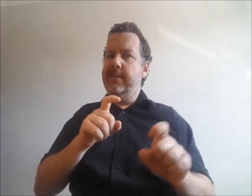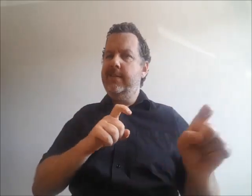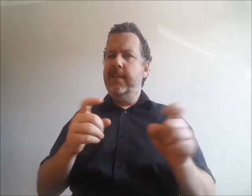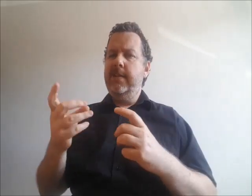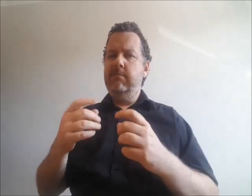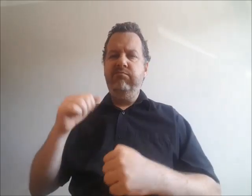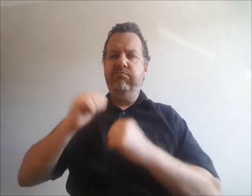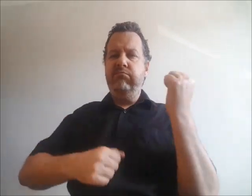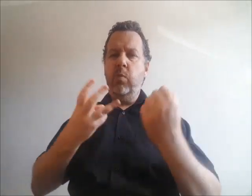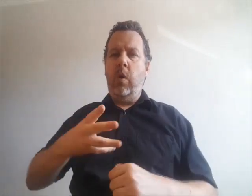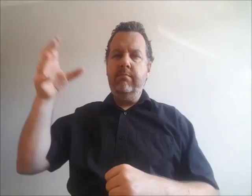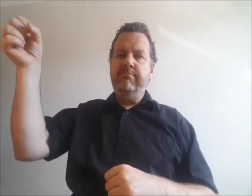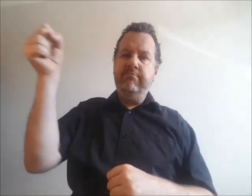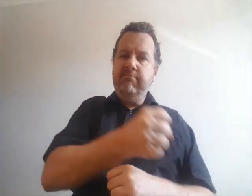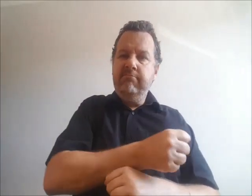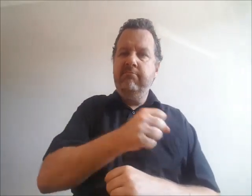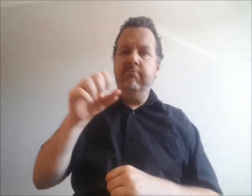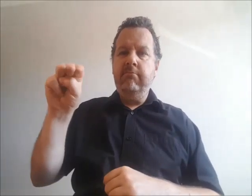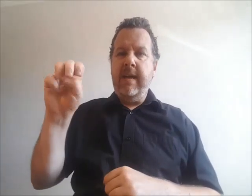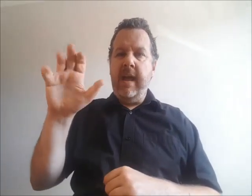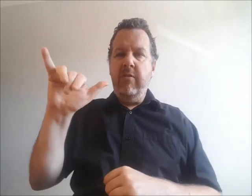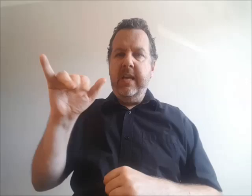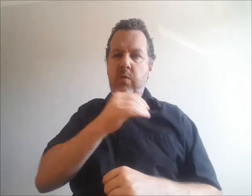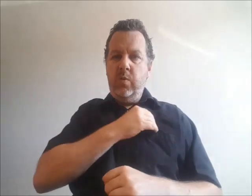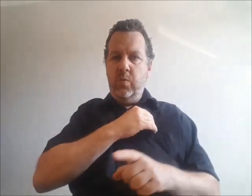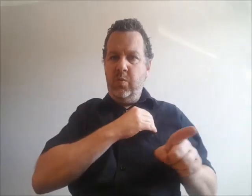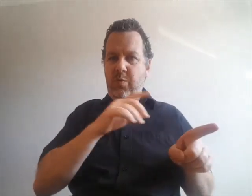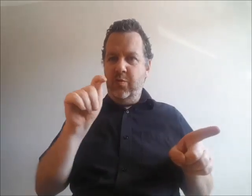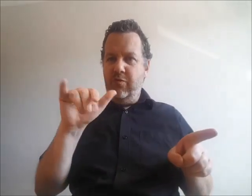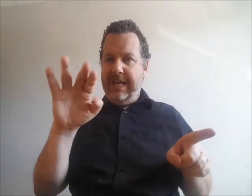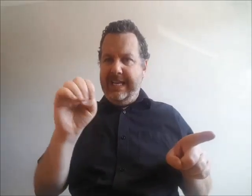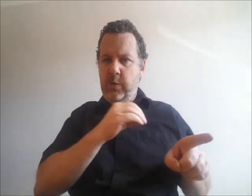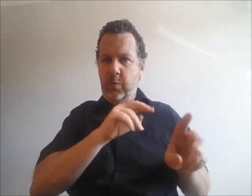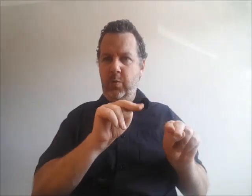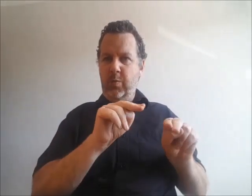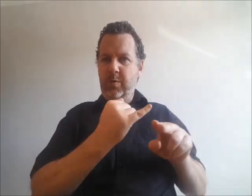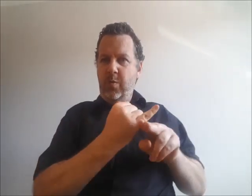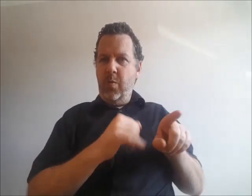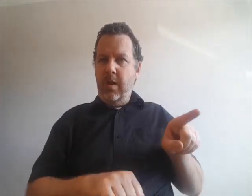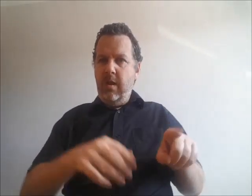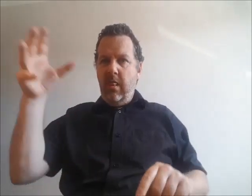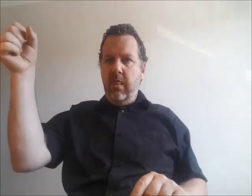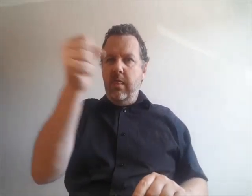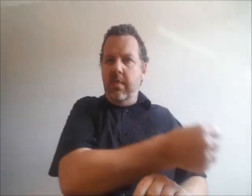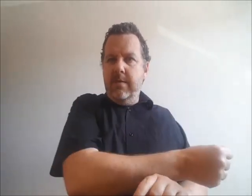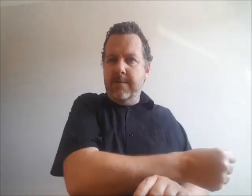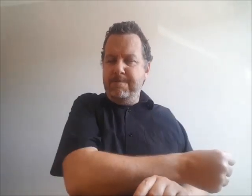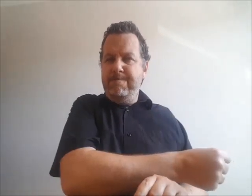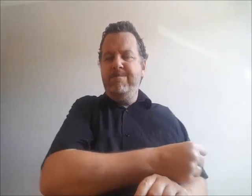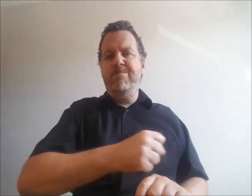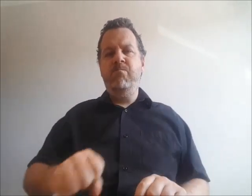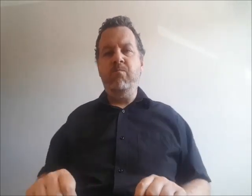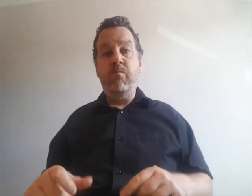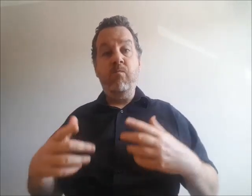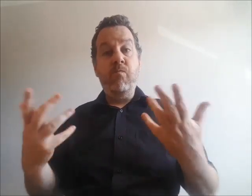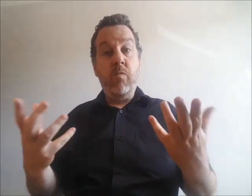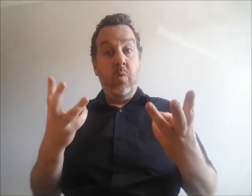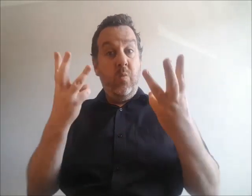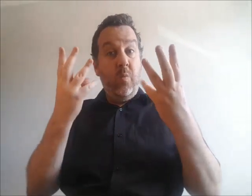children. It looks like they still nevertheless really wanted Mary Foley to go into the Sisters of Mercy school in Tralee. And I think